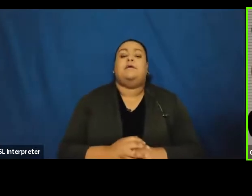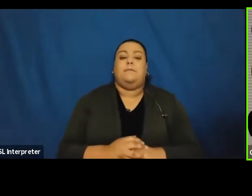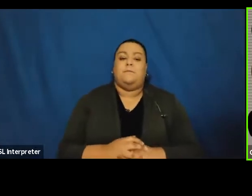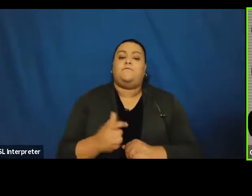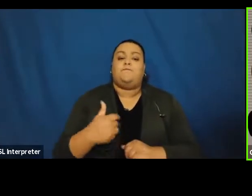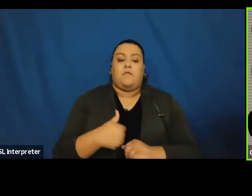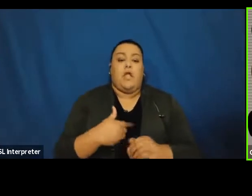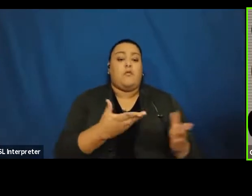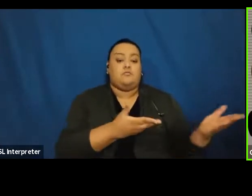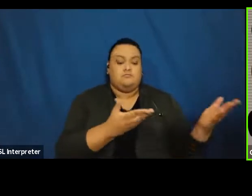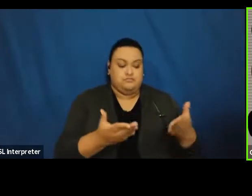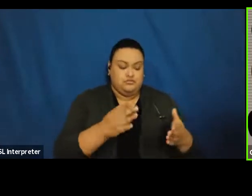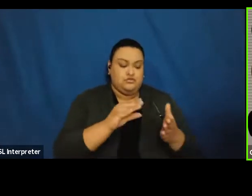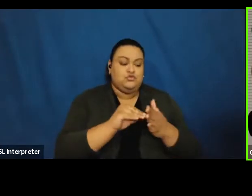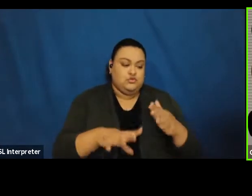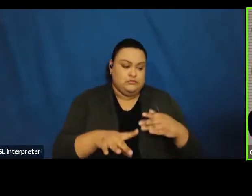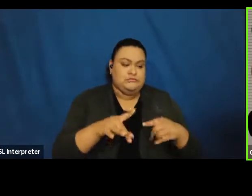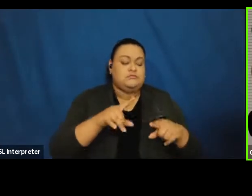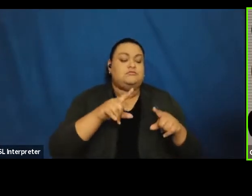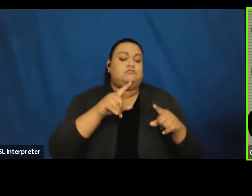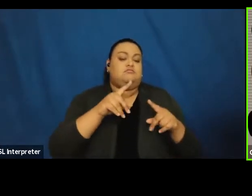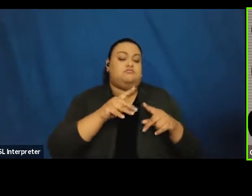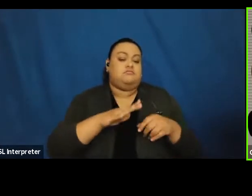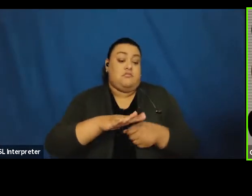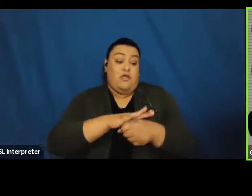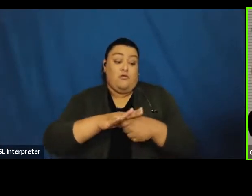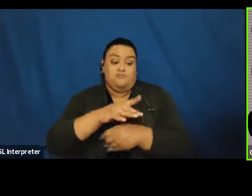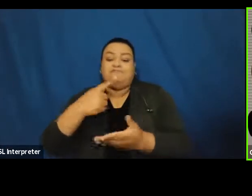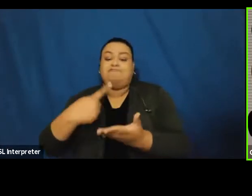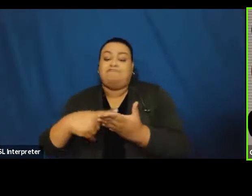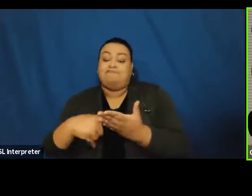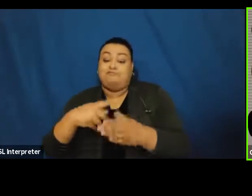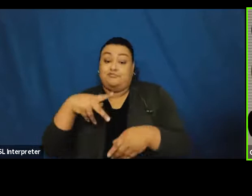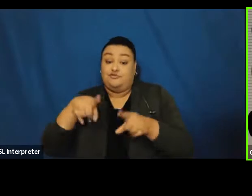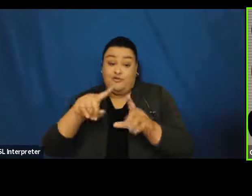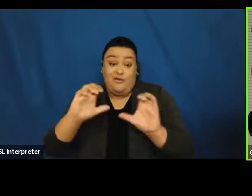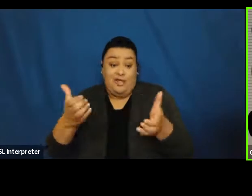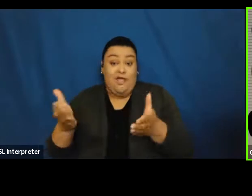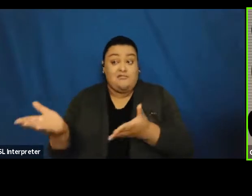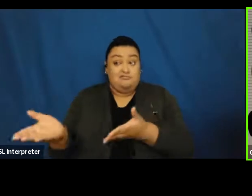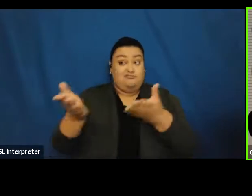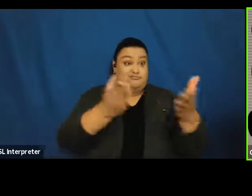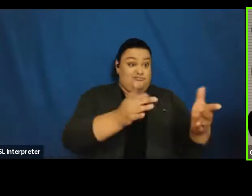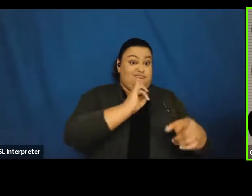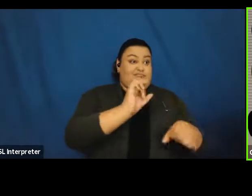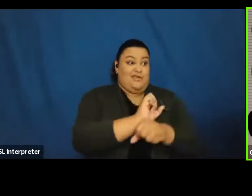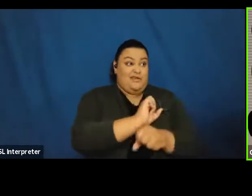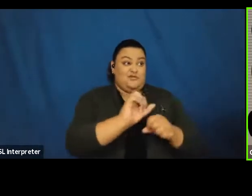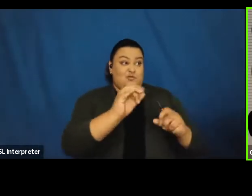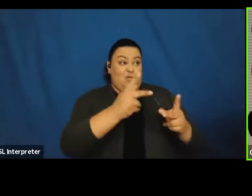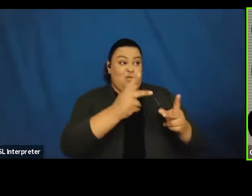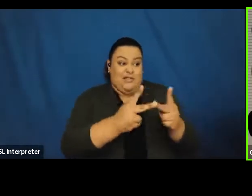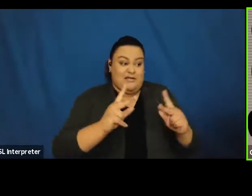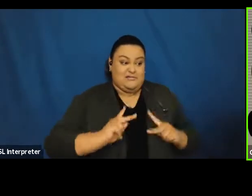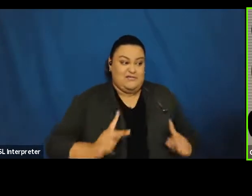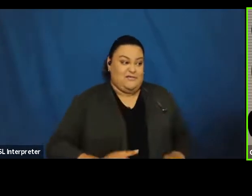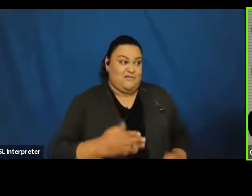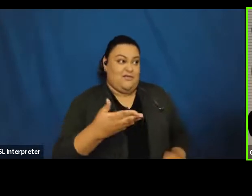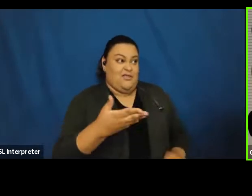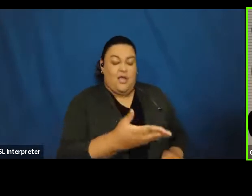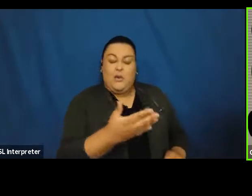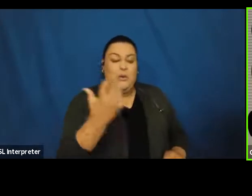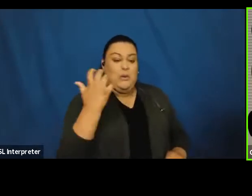them to the places that they would talk about in class, where the history really happened, and stuff like that. We